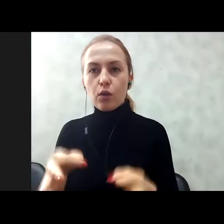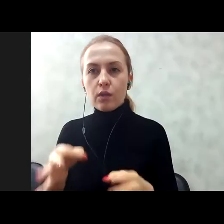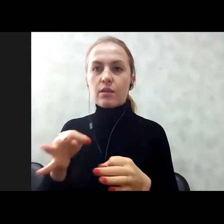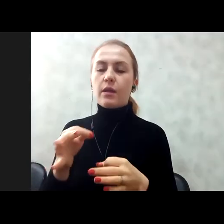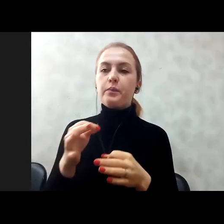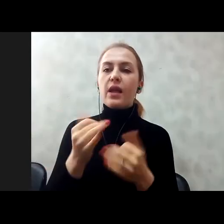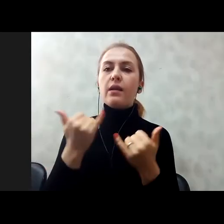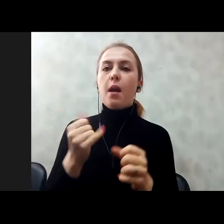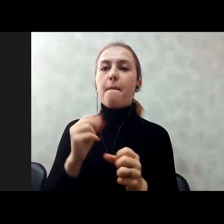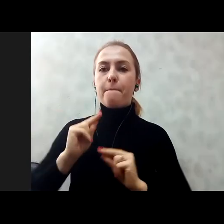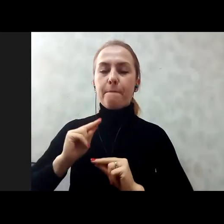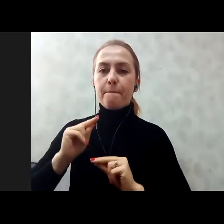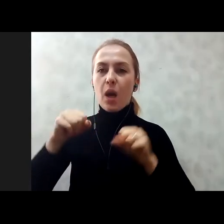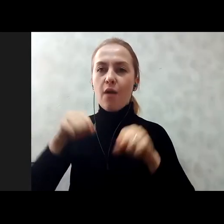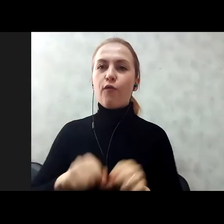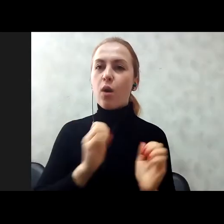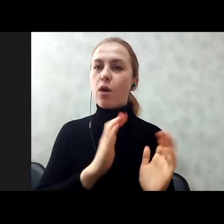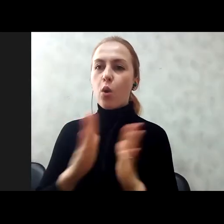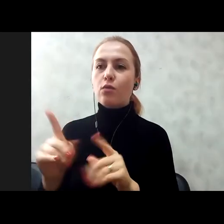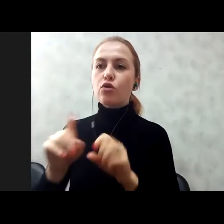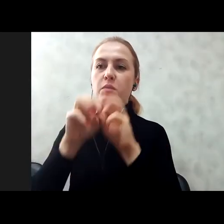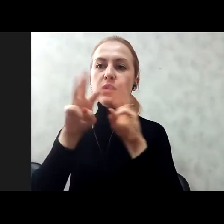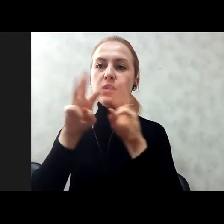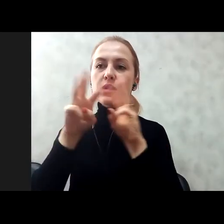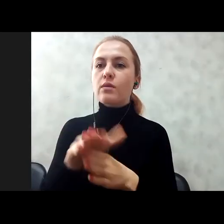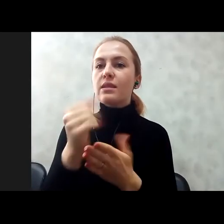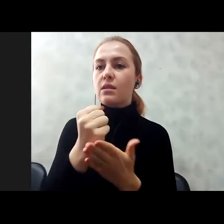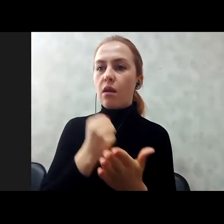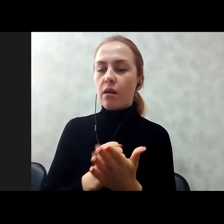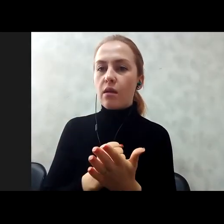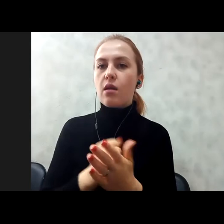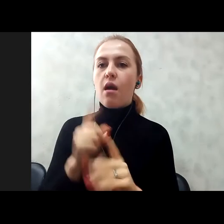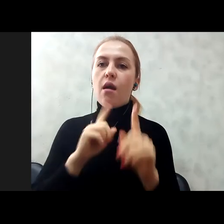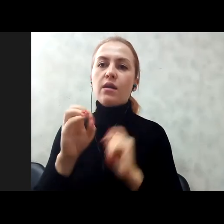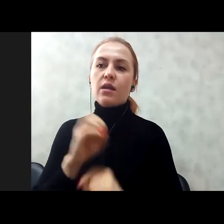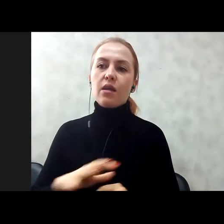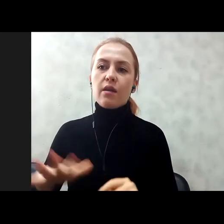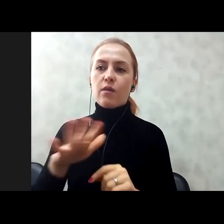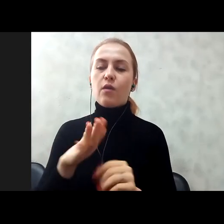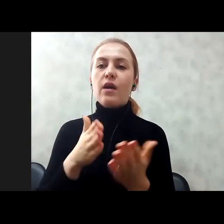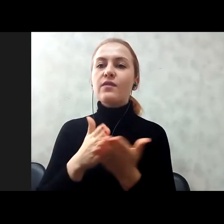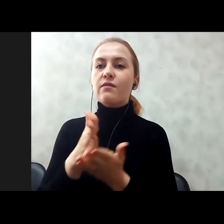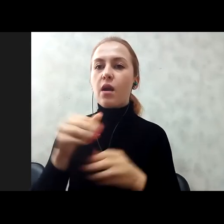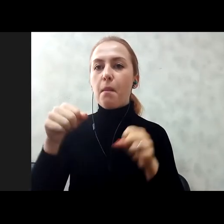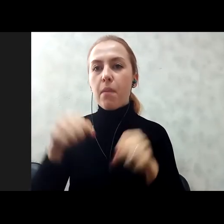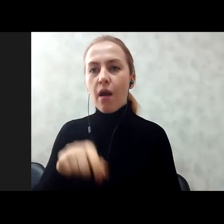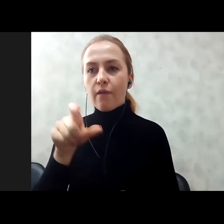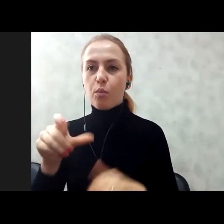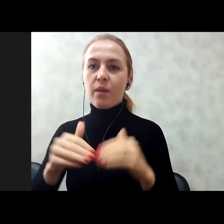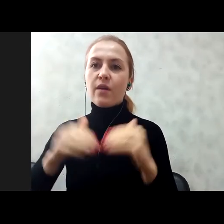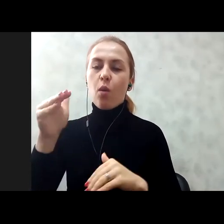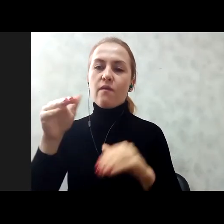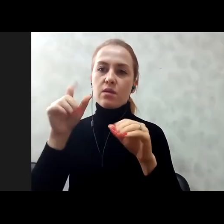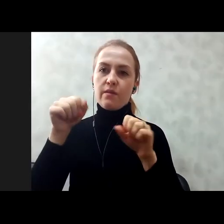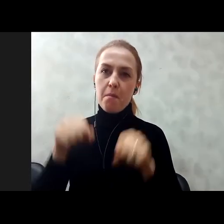AI will be also developing certain recommendations so that human rights and democracy